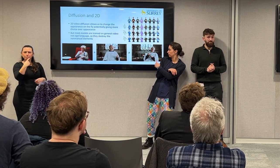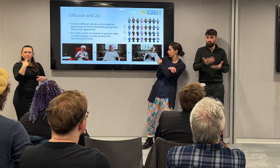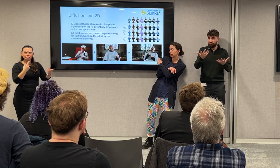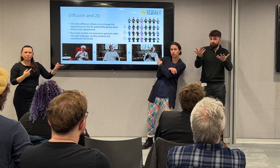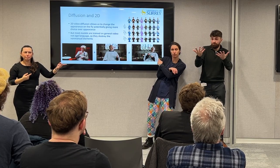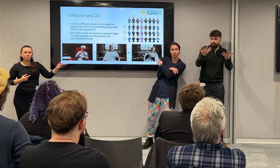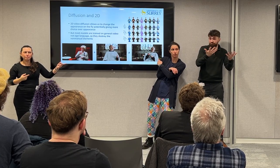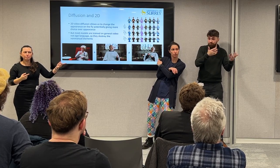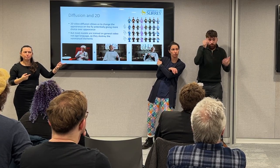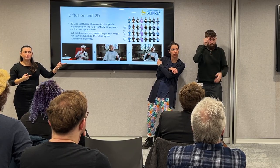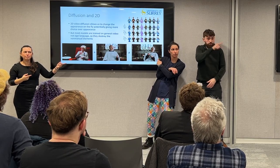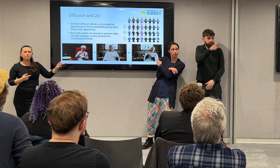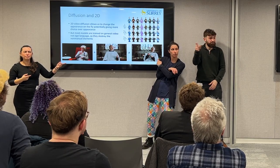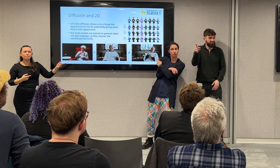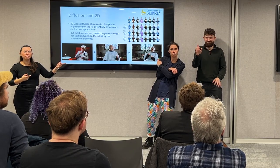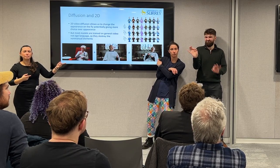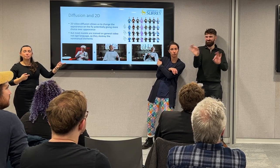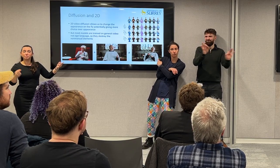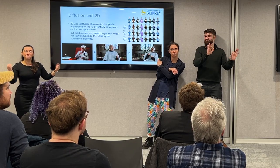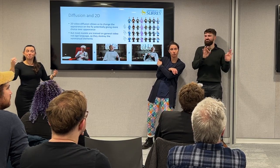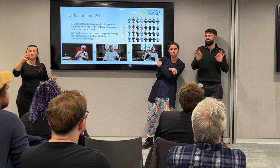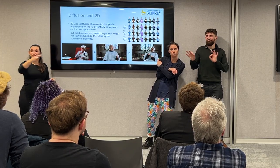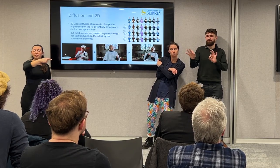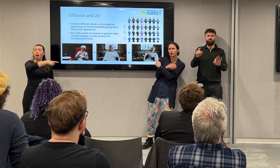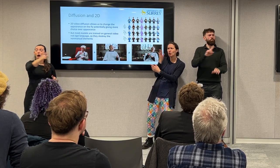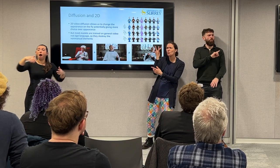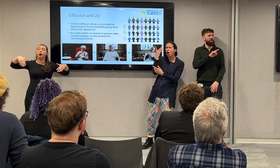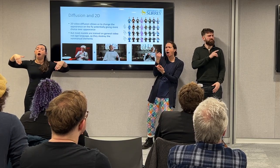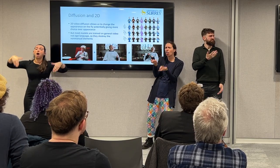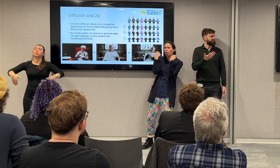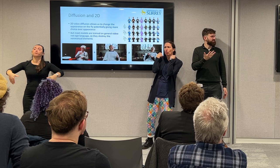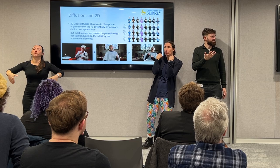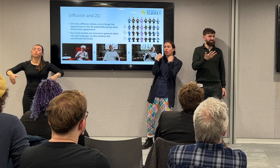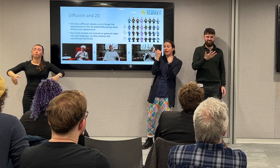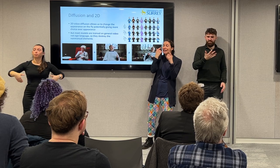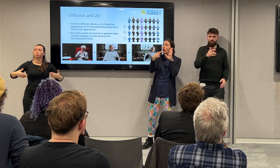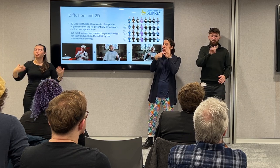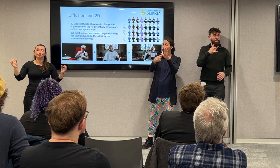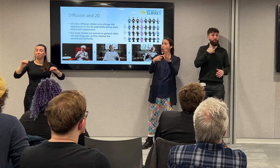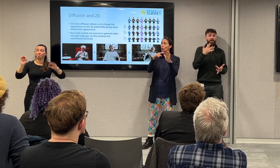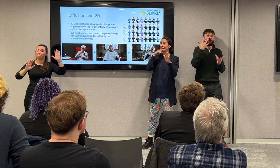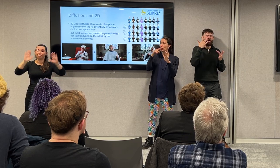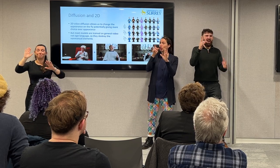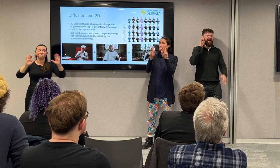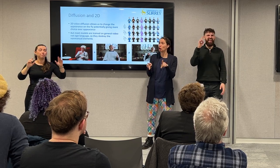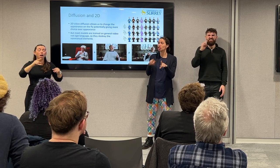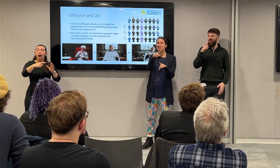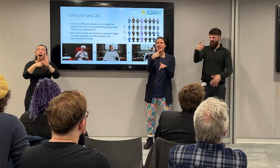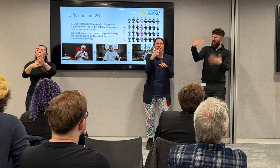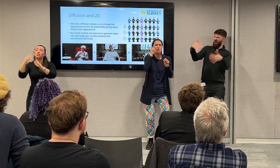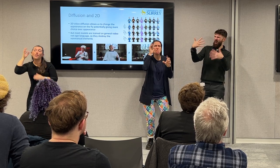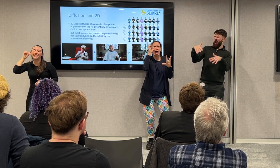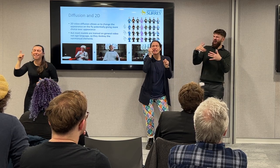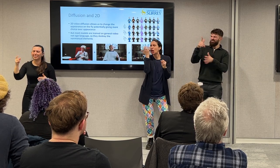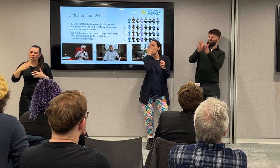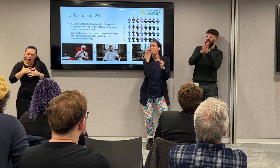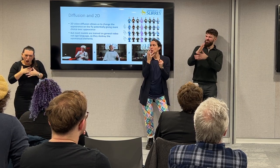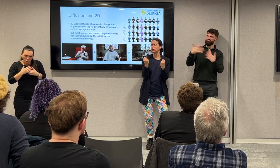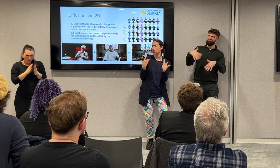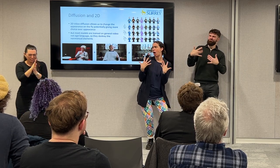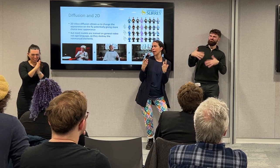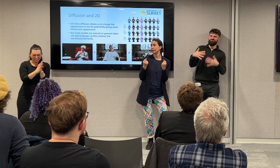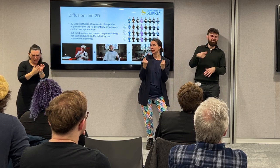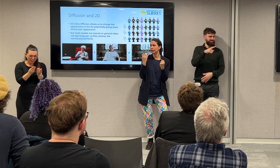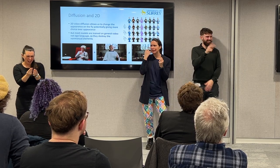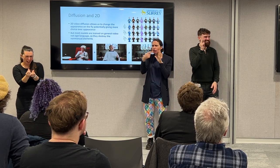Anyone? No. Why is that? If I show this to a hearing person, they go, "Oh, it's amazing! Looks like he's signing." If I